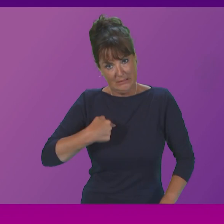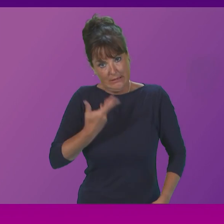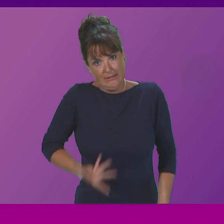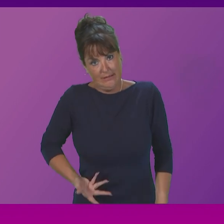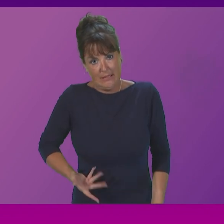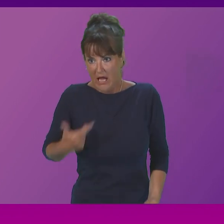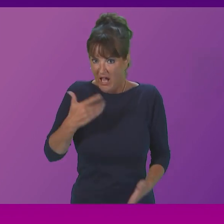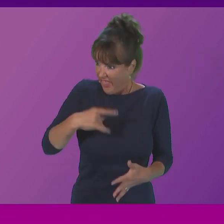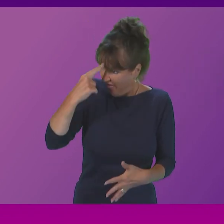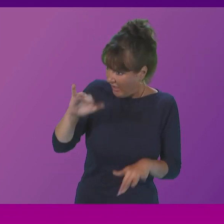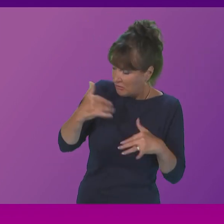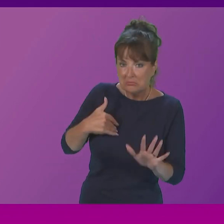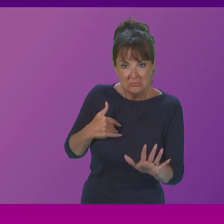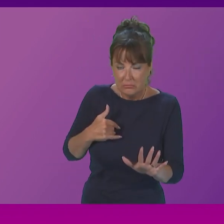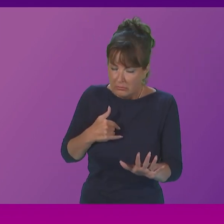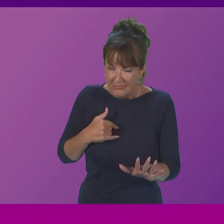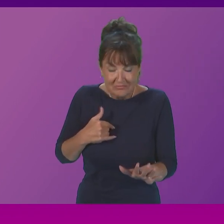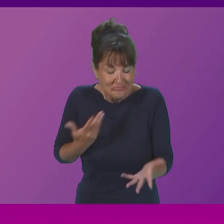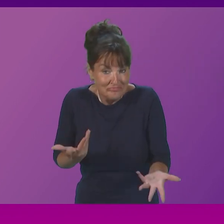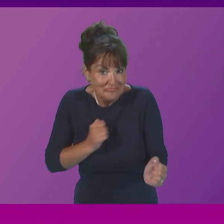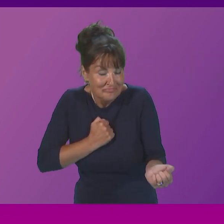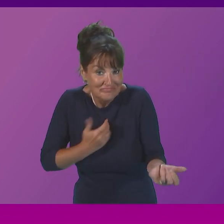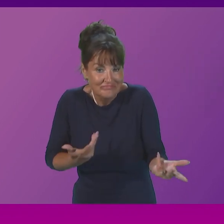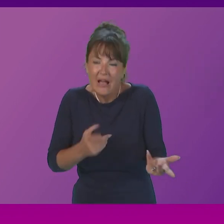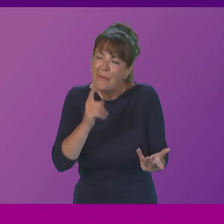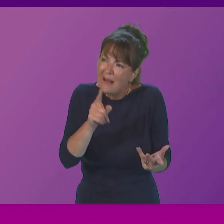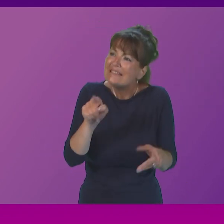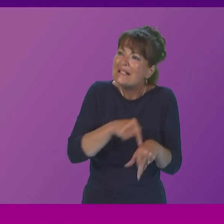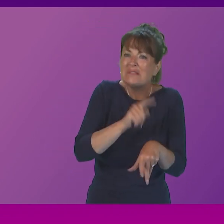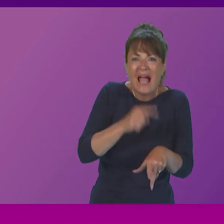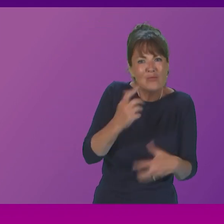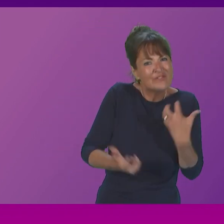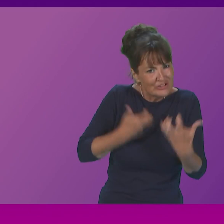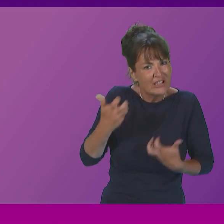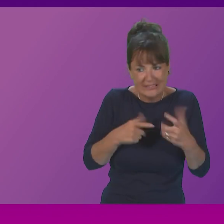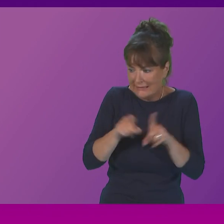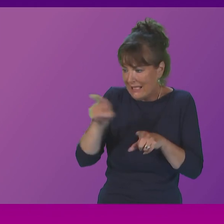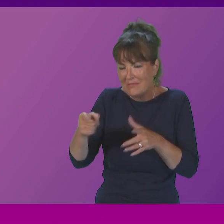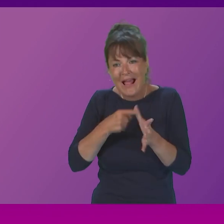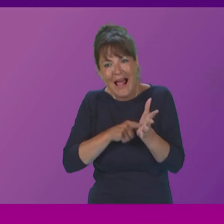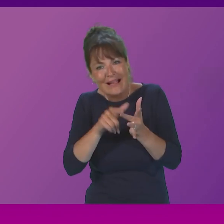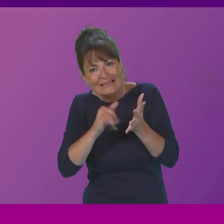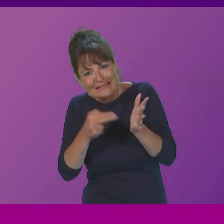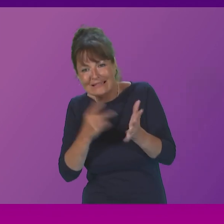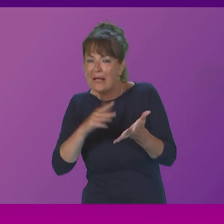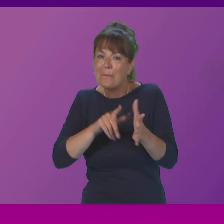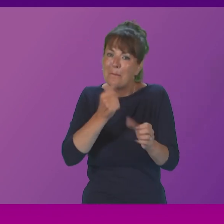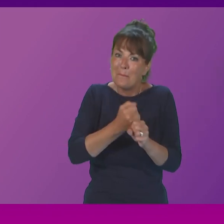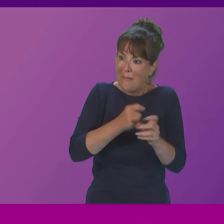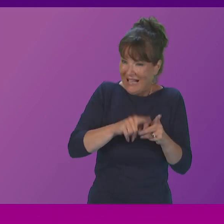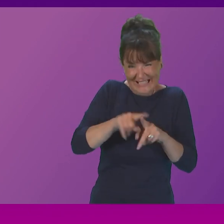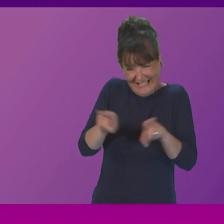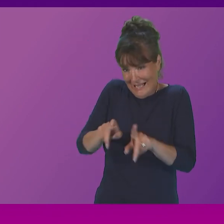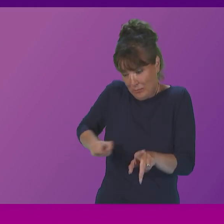am. And I was really deeply frustrated. Like Alison and Maggie, who came the same route that I'm at the